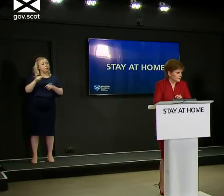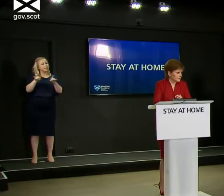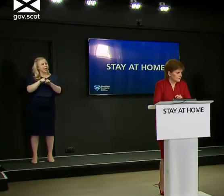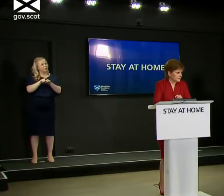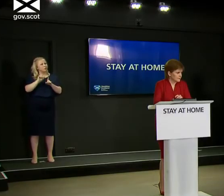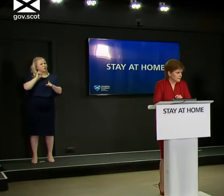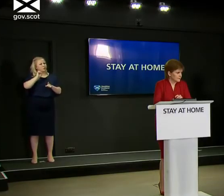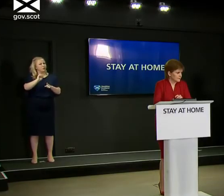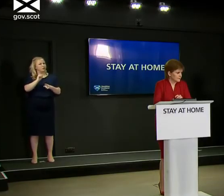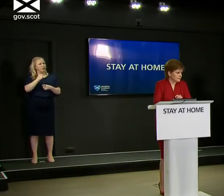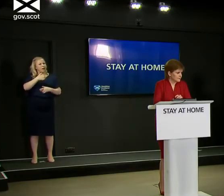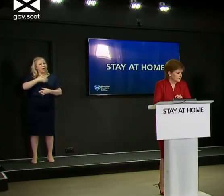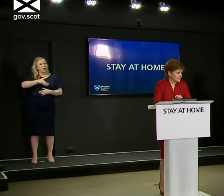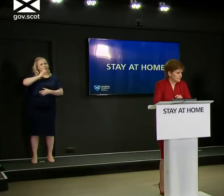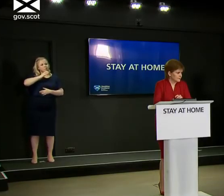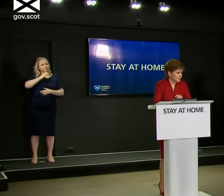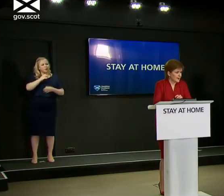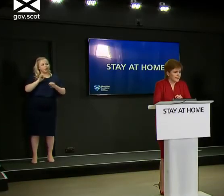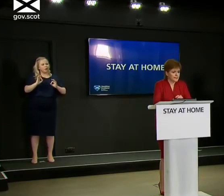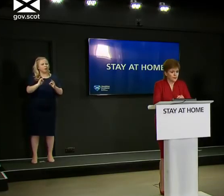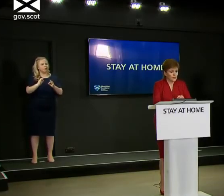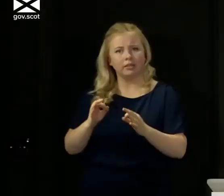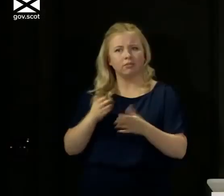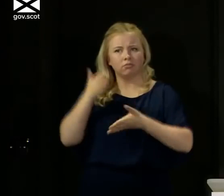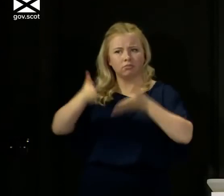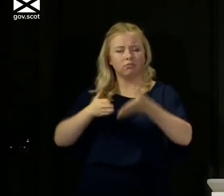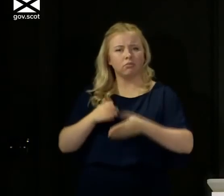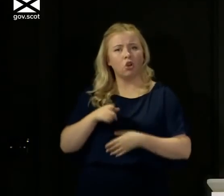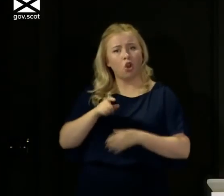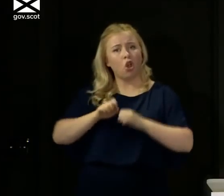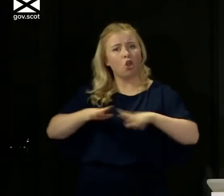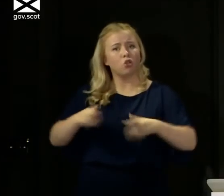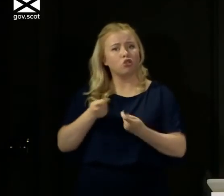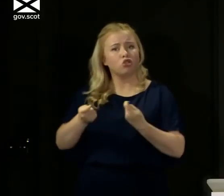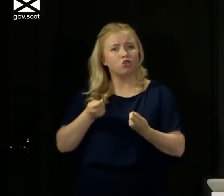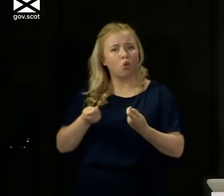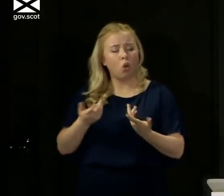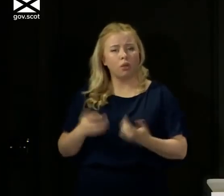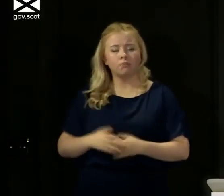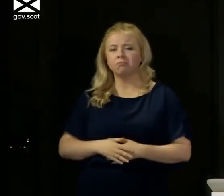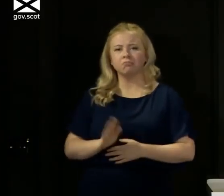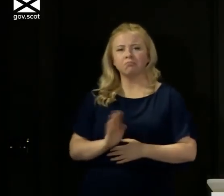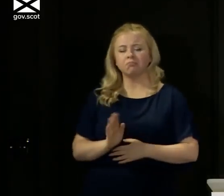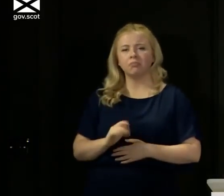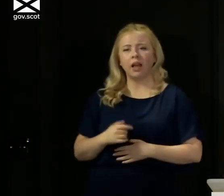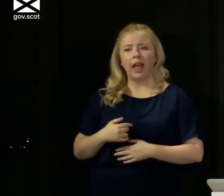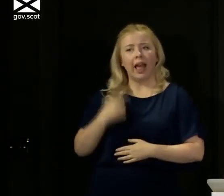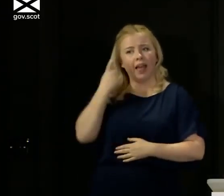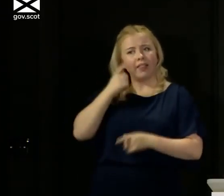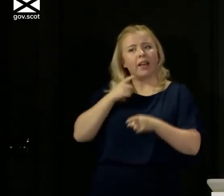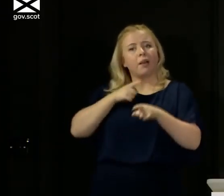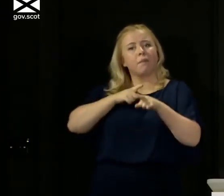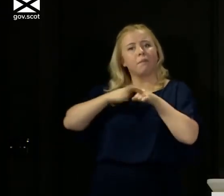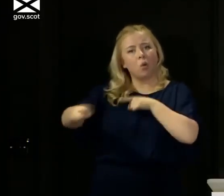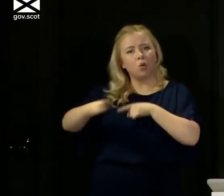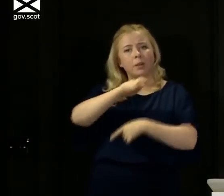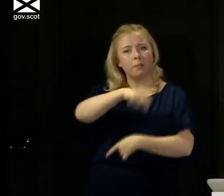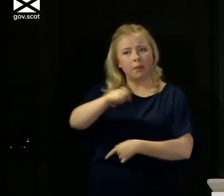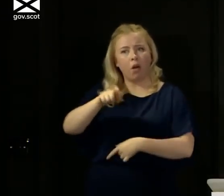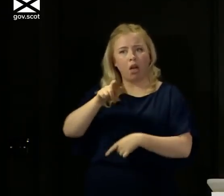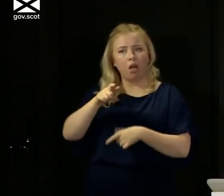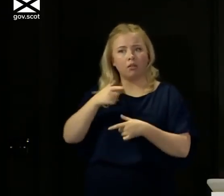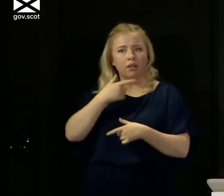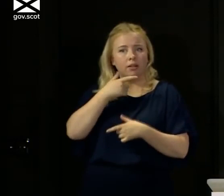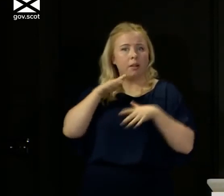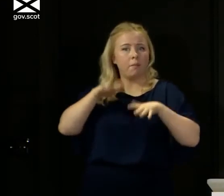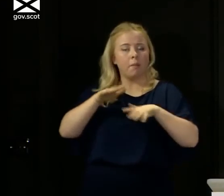you losing control of the public? No, I don't think so. I think the vast majority of members of the public are complying, not